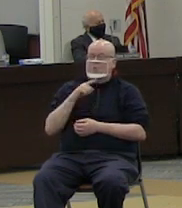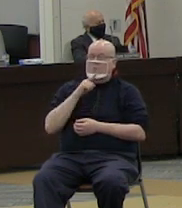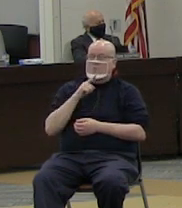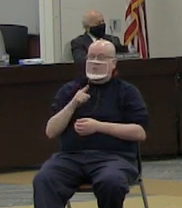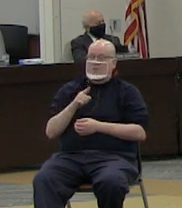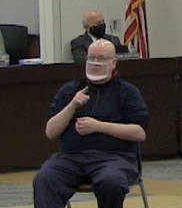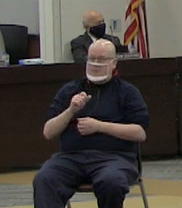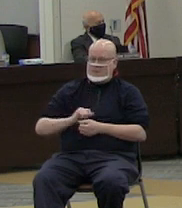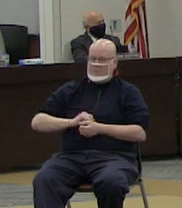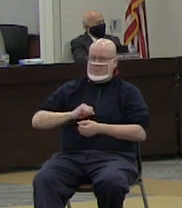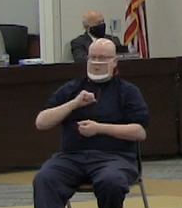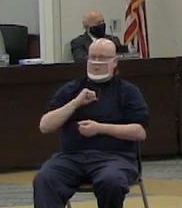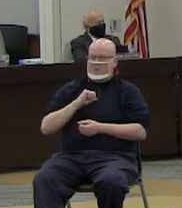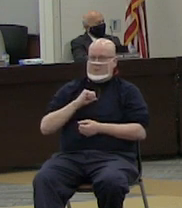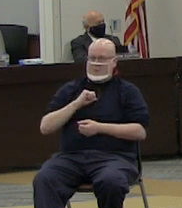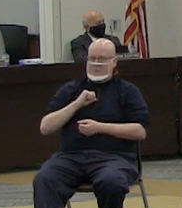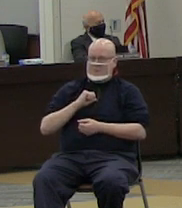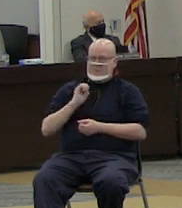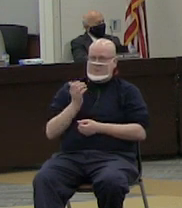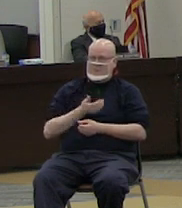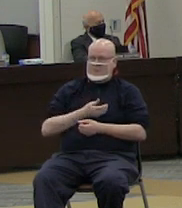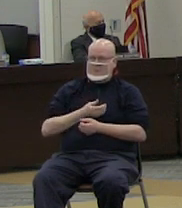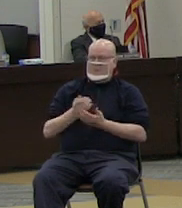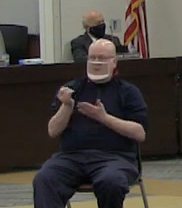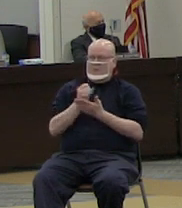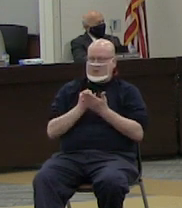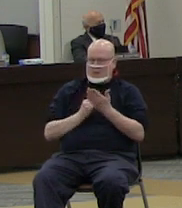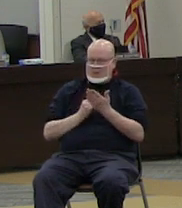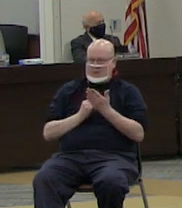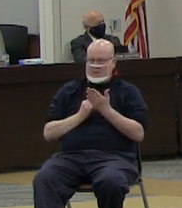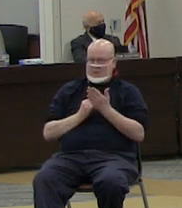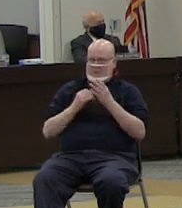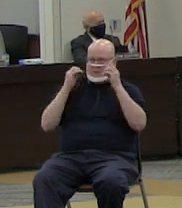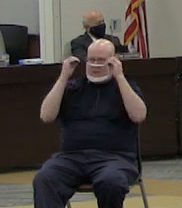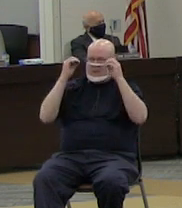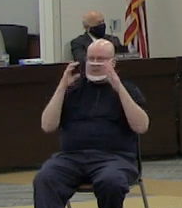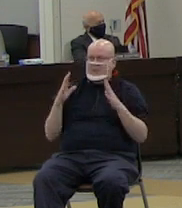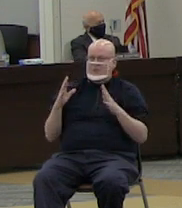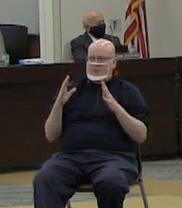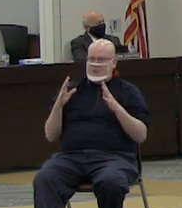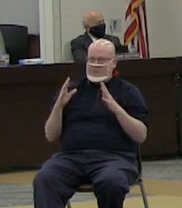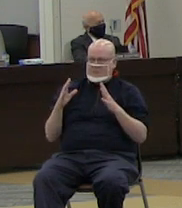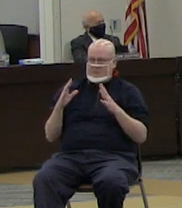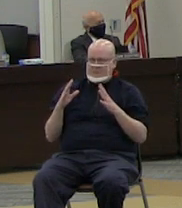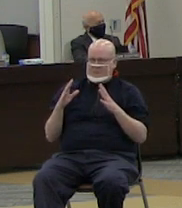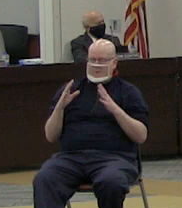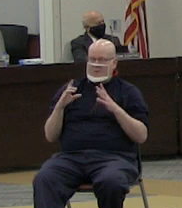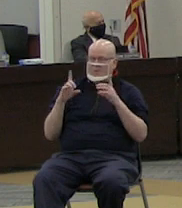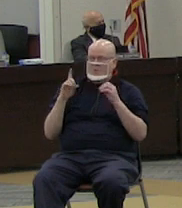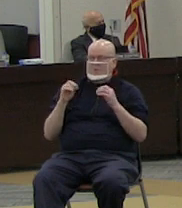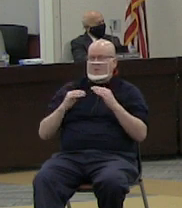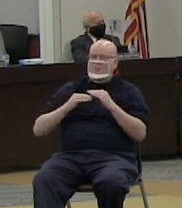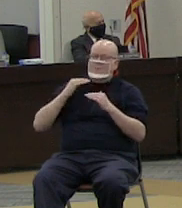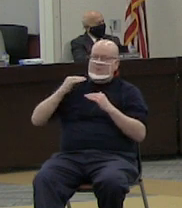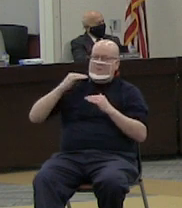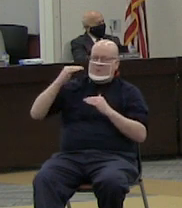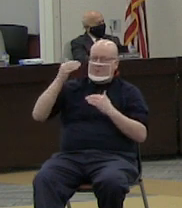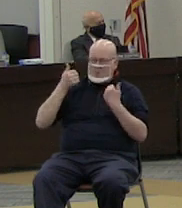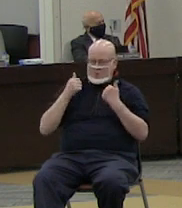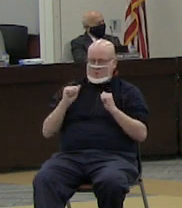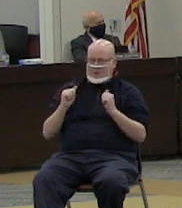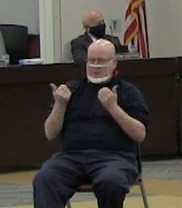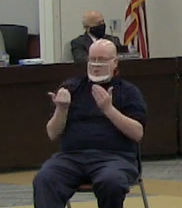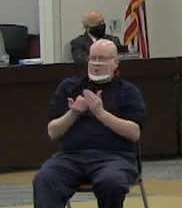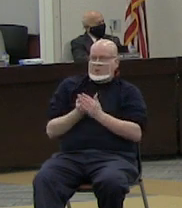proud of our arts teachers who are going above and beyond to try and create new